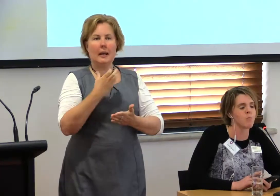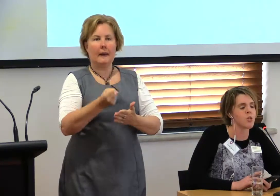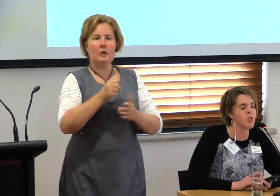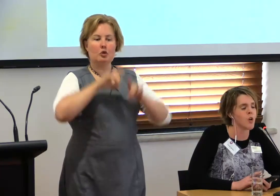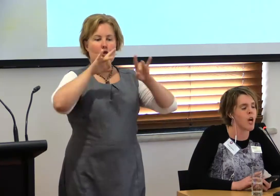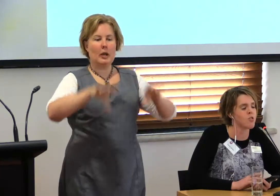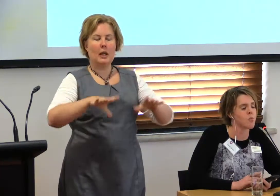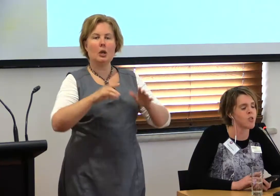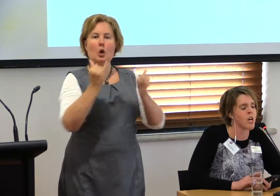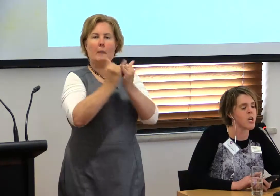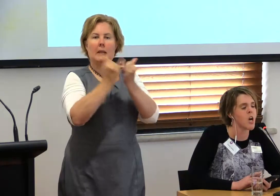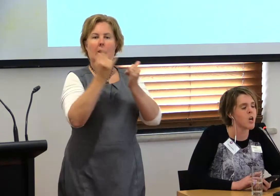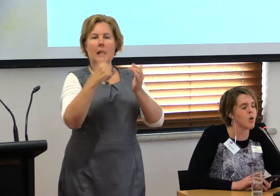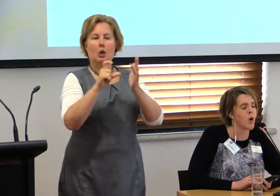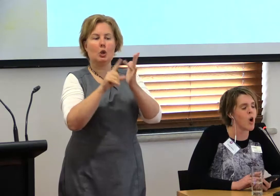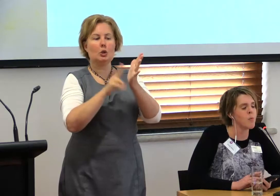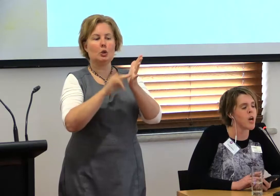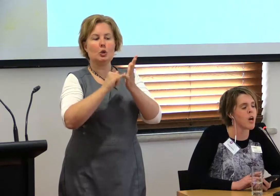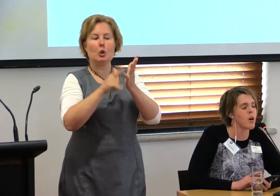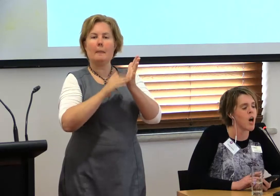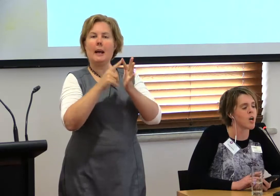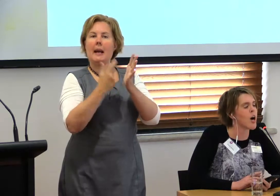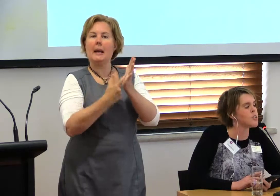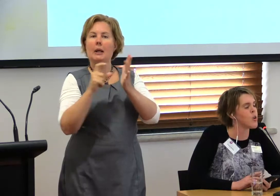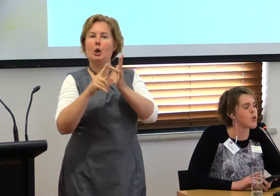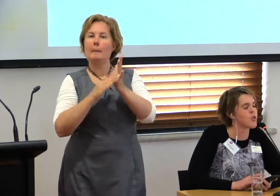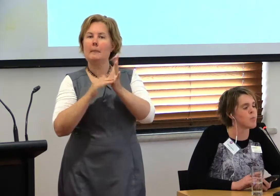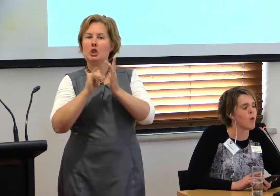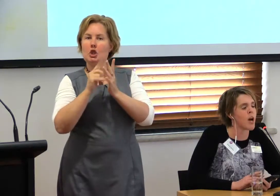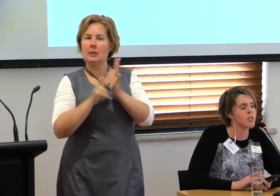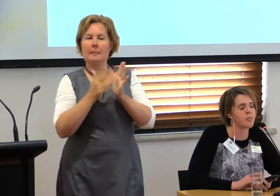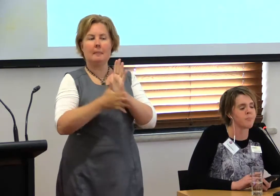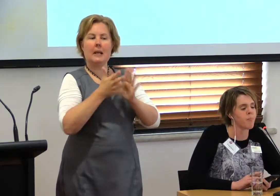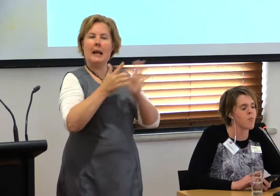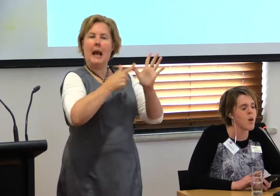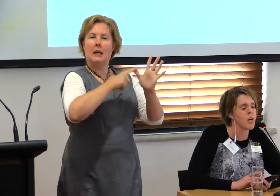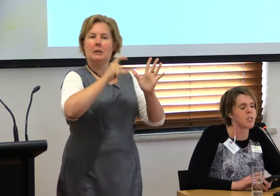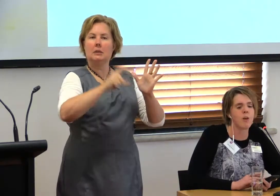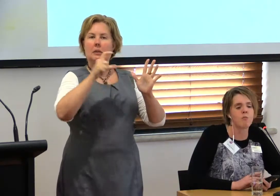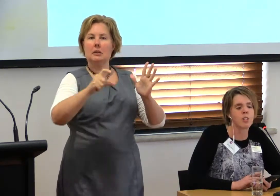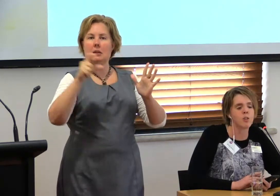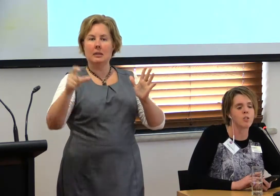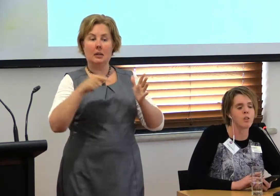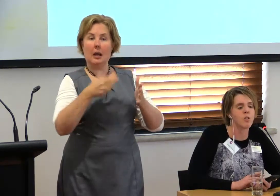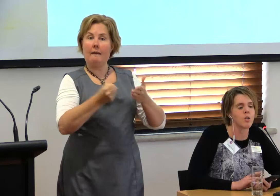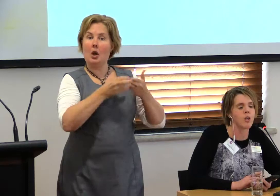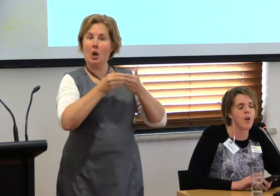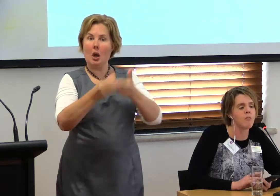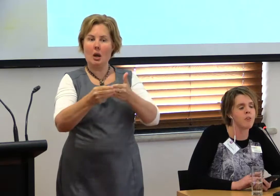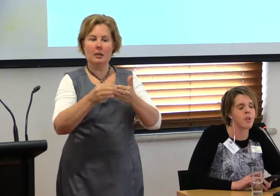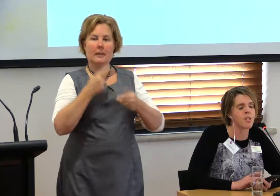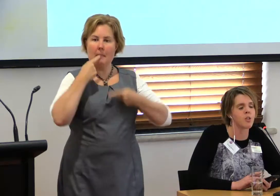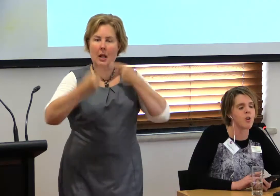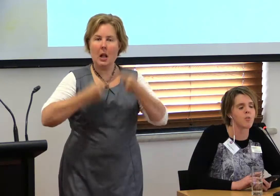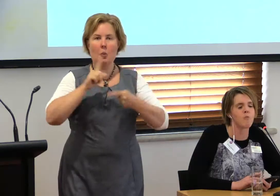Consumer Commission, so ACCC, called Homecare, A Guide to Your Consumer Rights. It's a great resource and it'll tell you